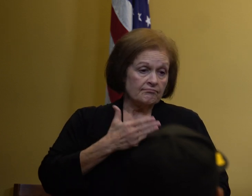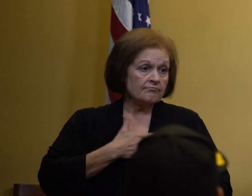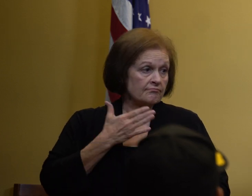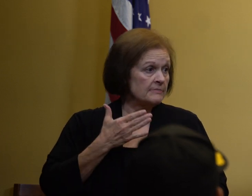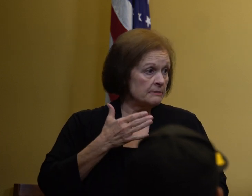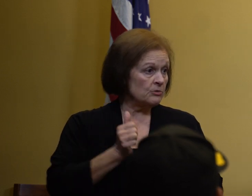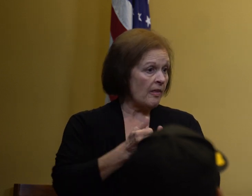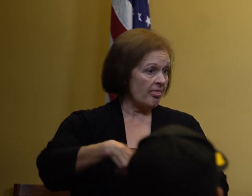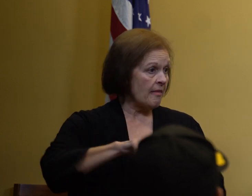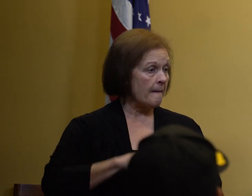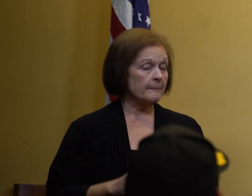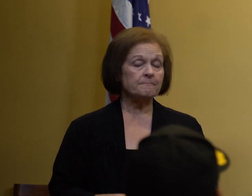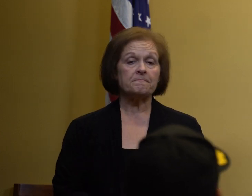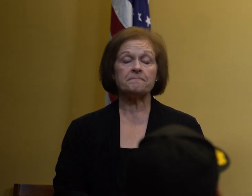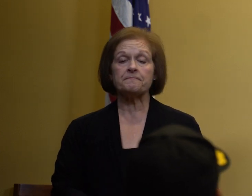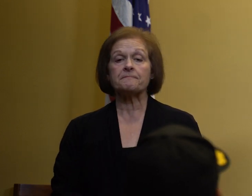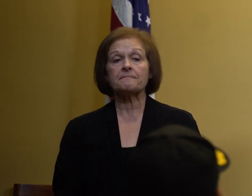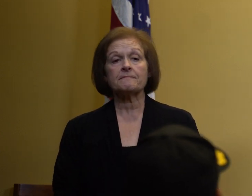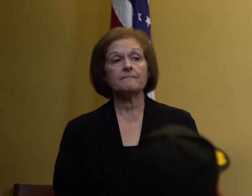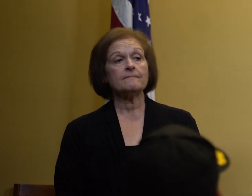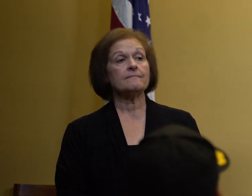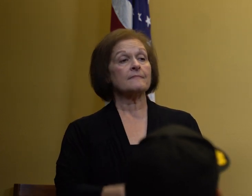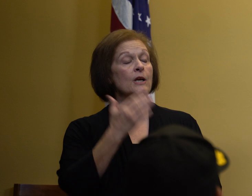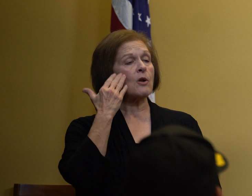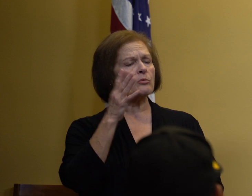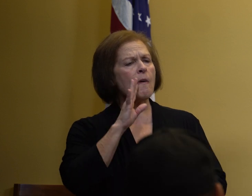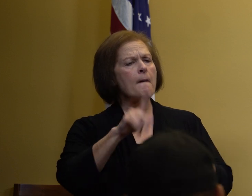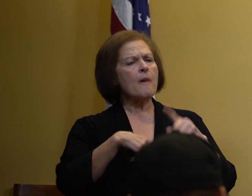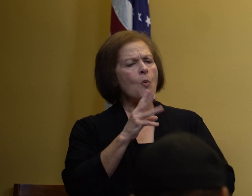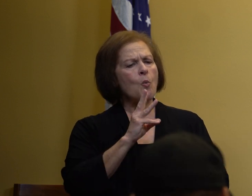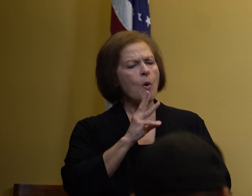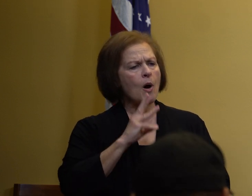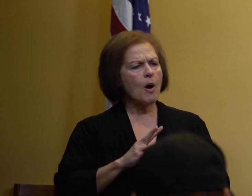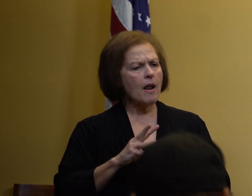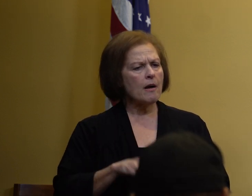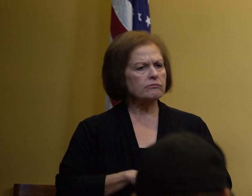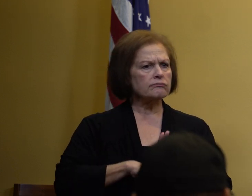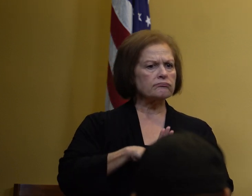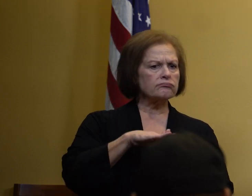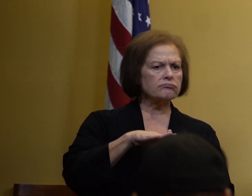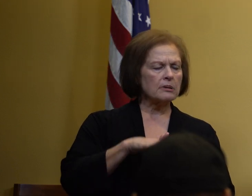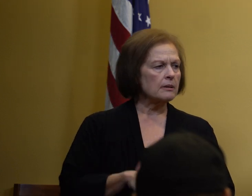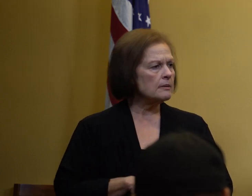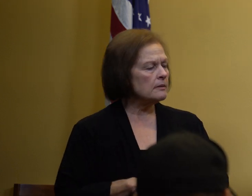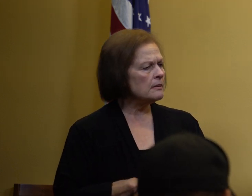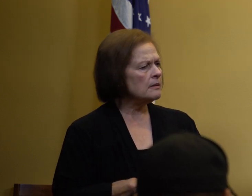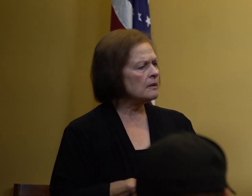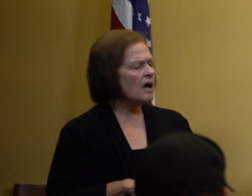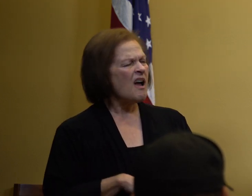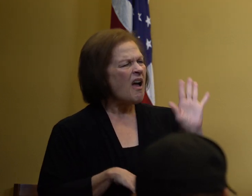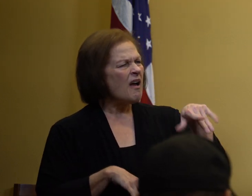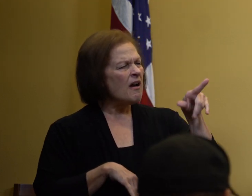the council member mentioned in terms of driving with standing water, you know, we get this from residents. Well, can you put another sign